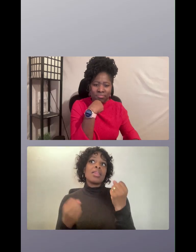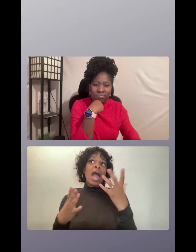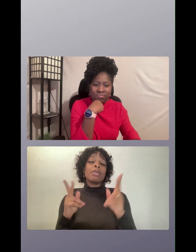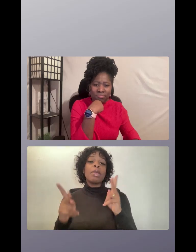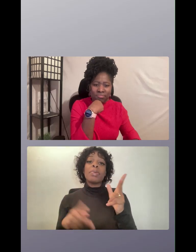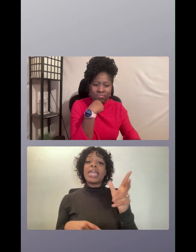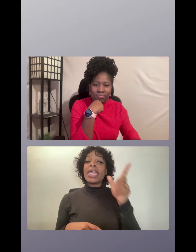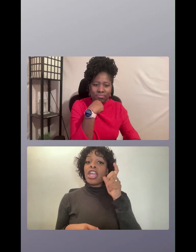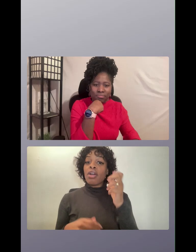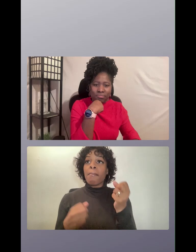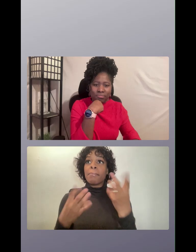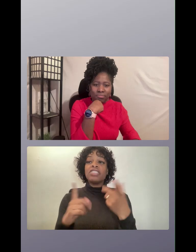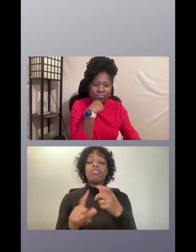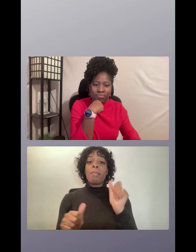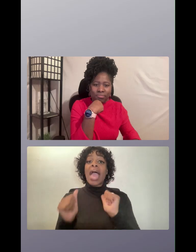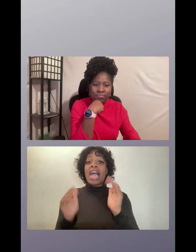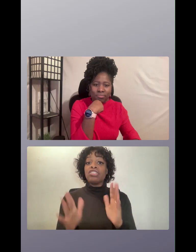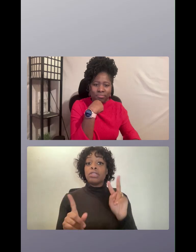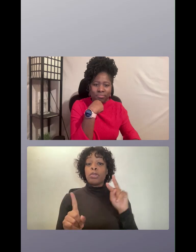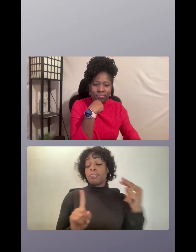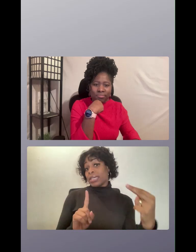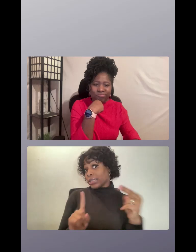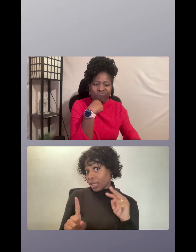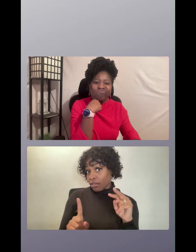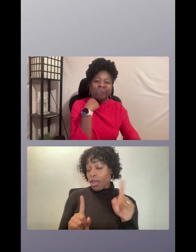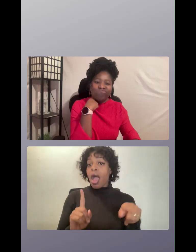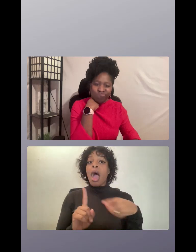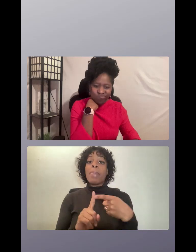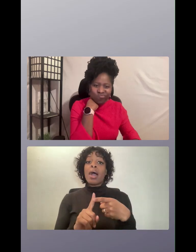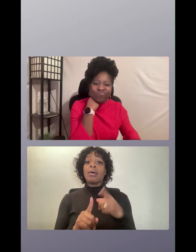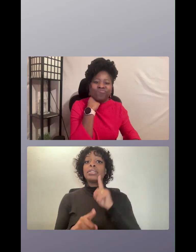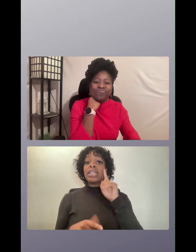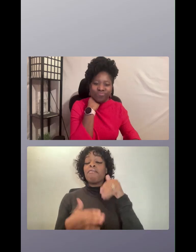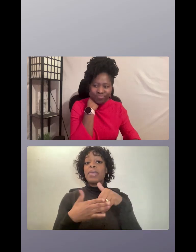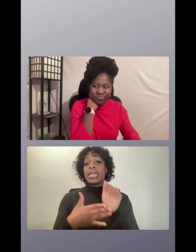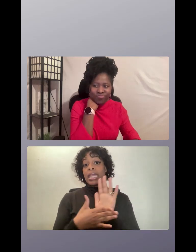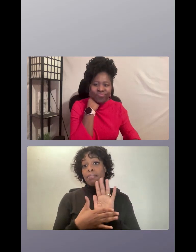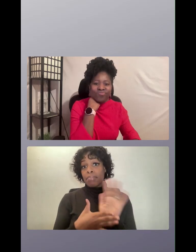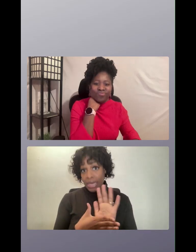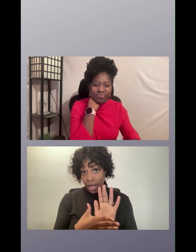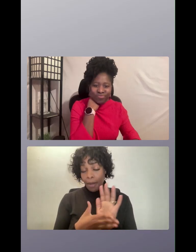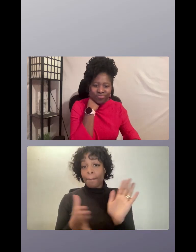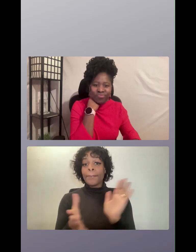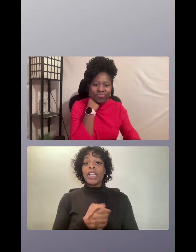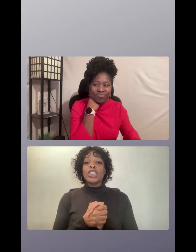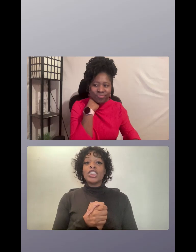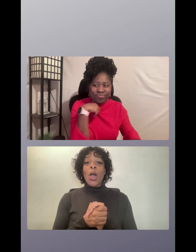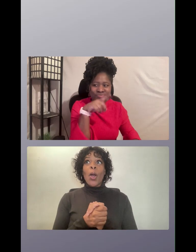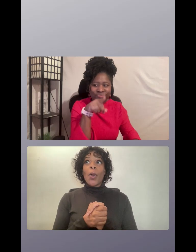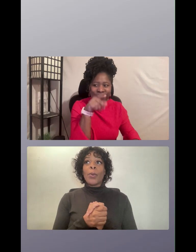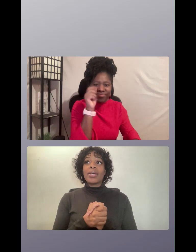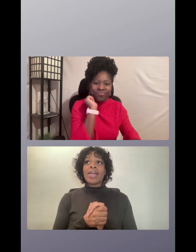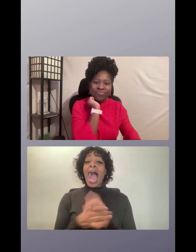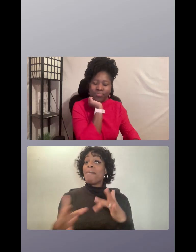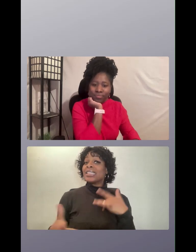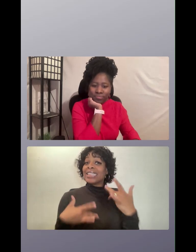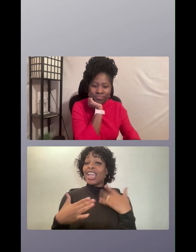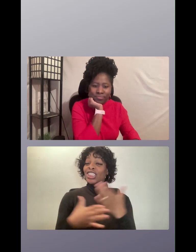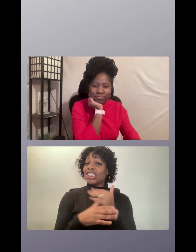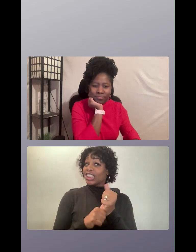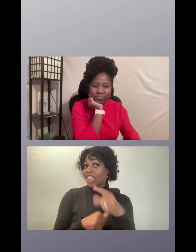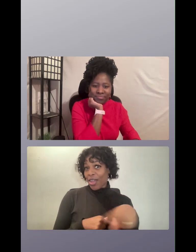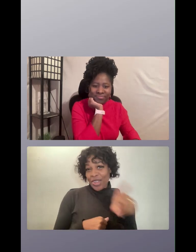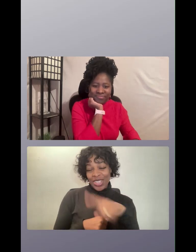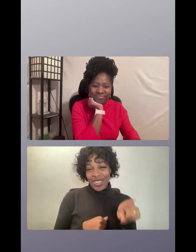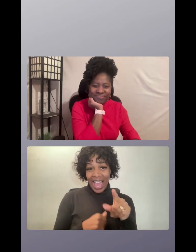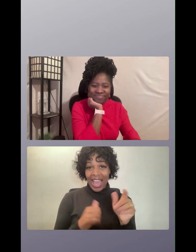and not a lot of people hear much from an actress perspective about deaf being in media. So I'm